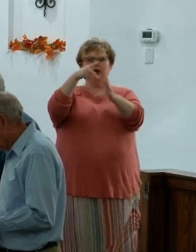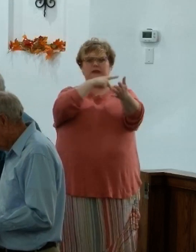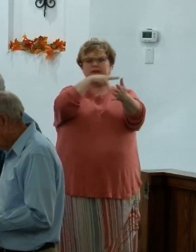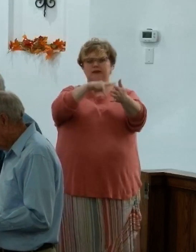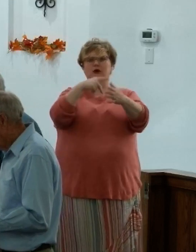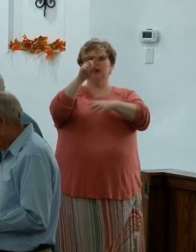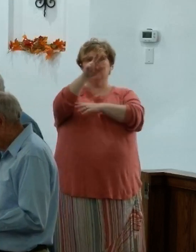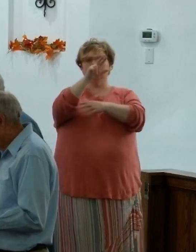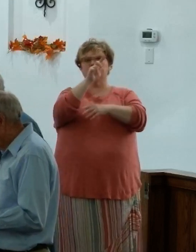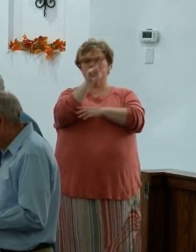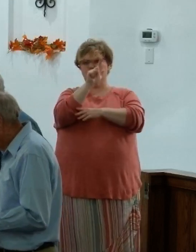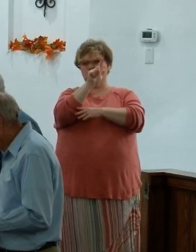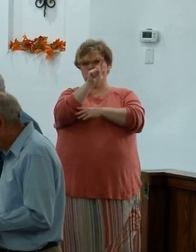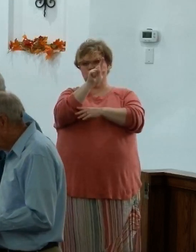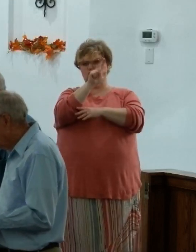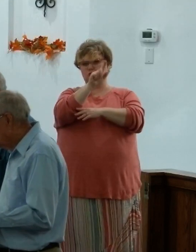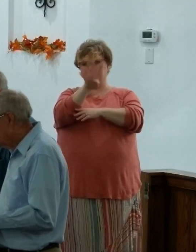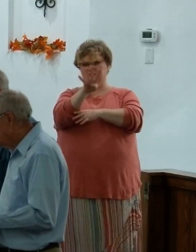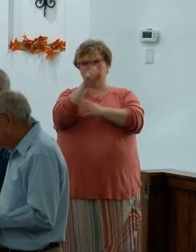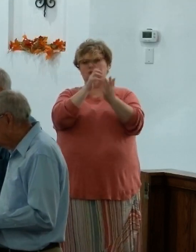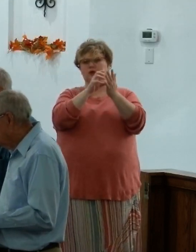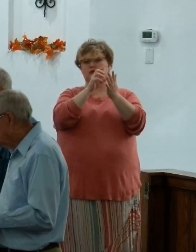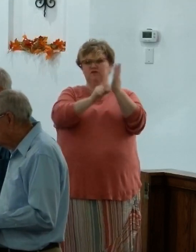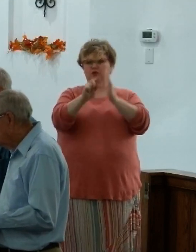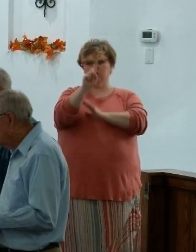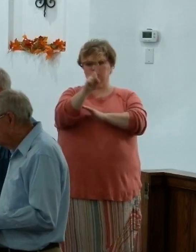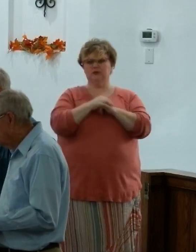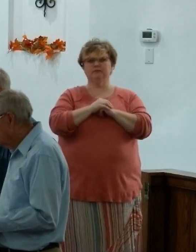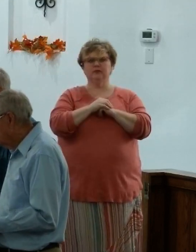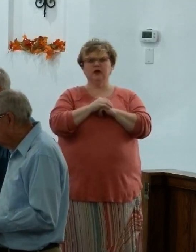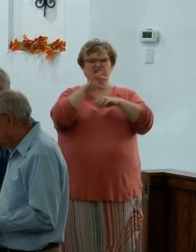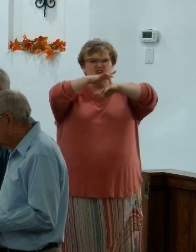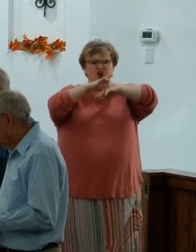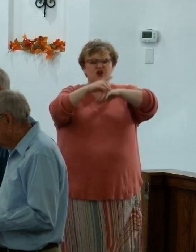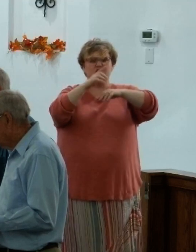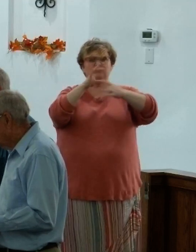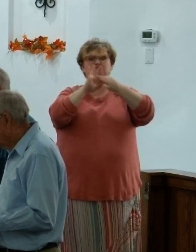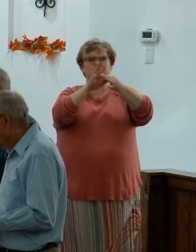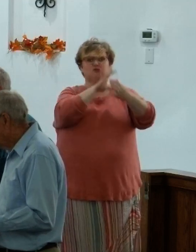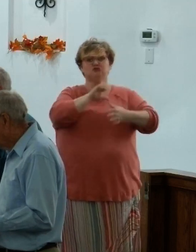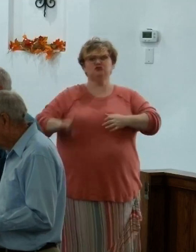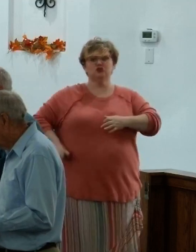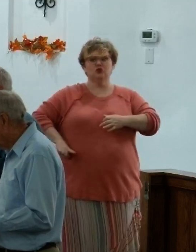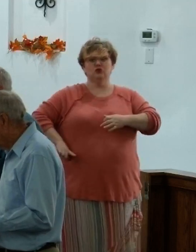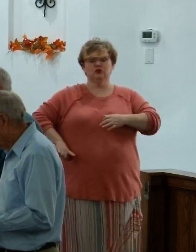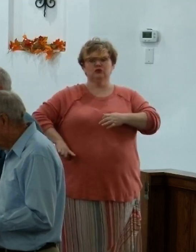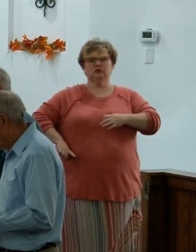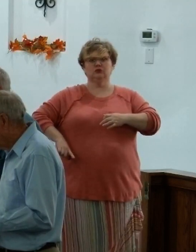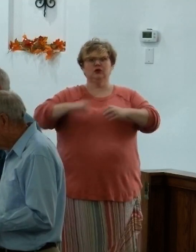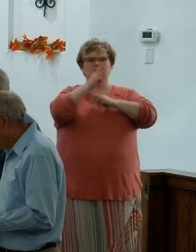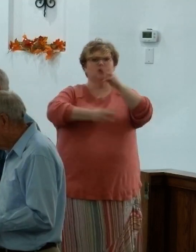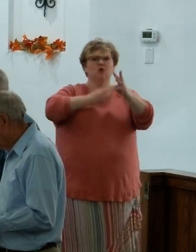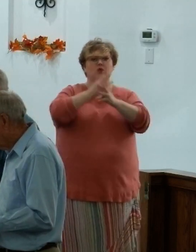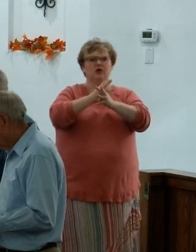24:1. The earth is the Lord's and the fullness thereof, the world and all they